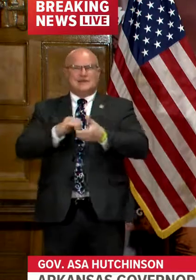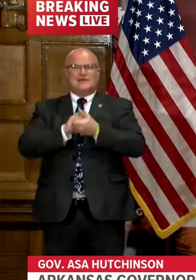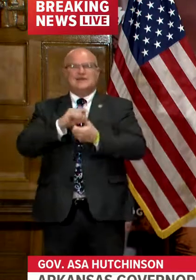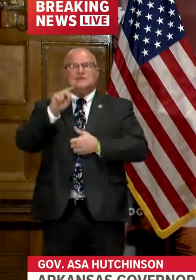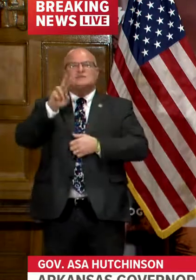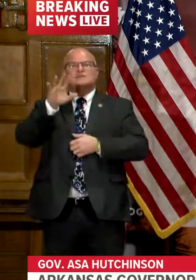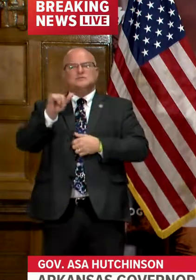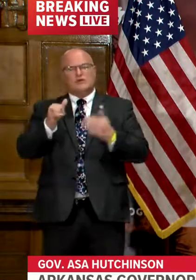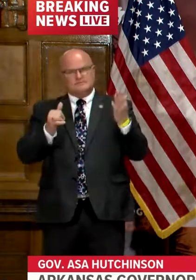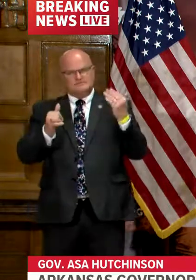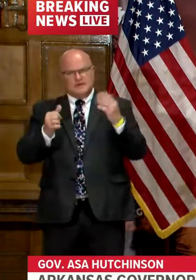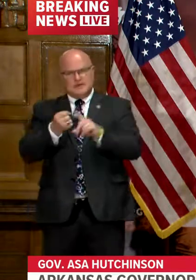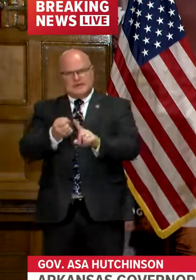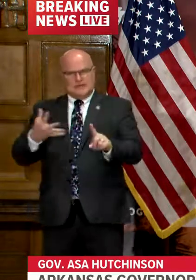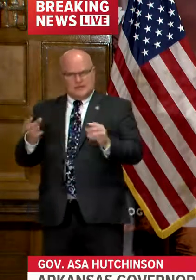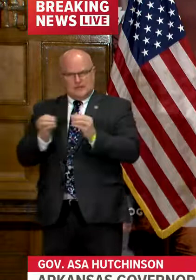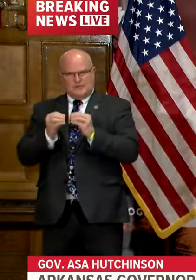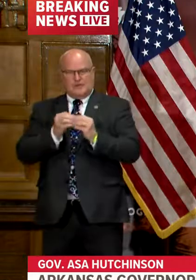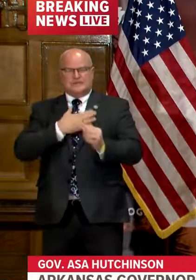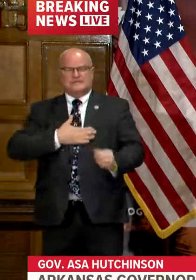Troy, why don't you elaborate?